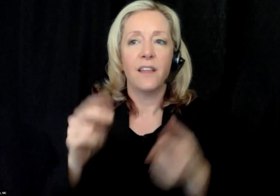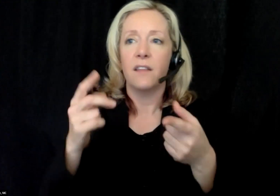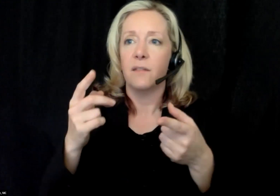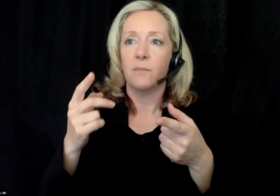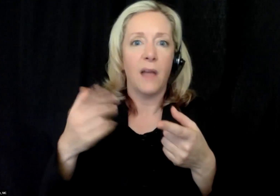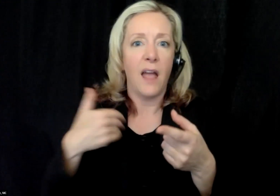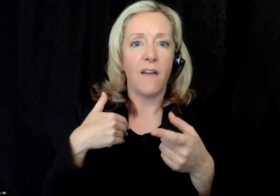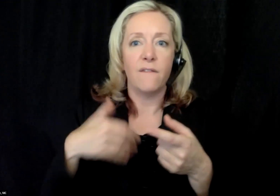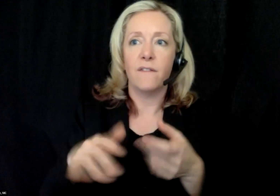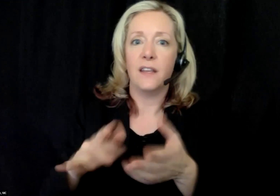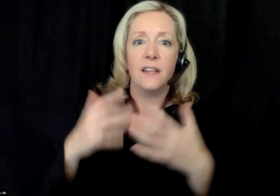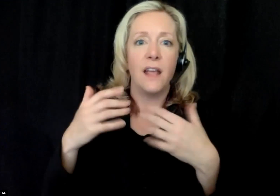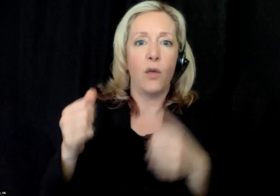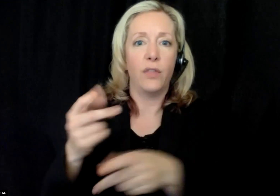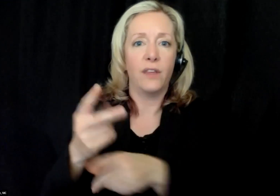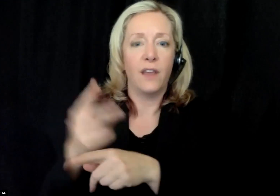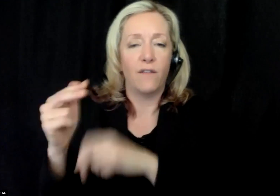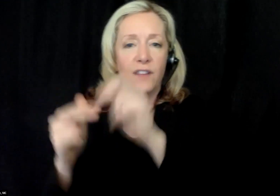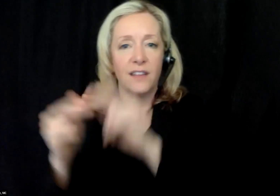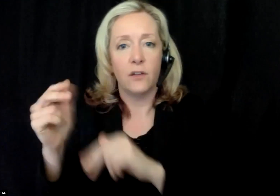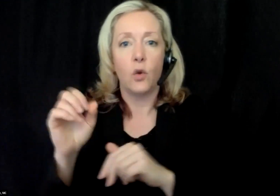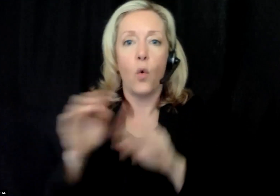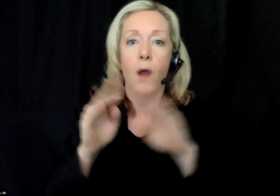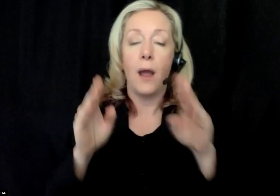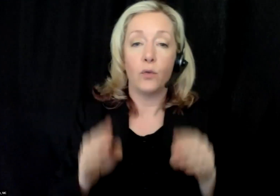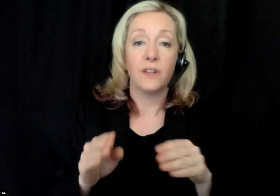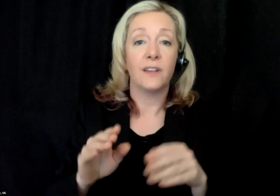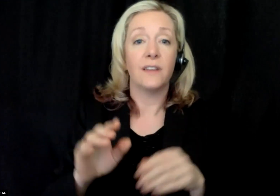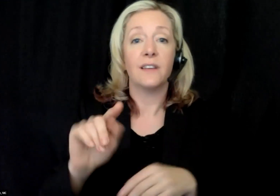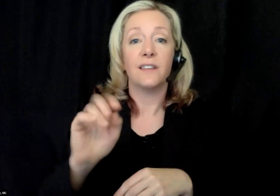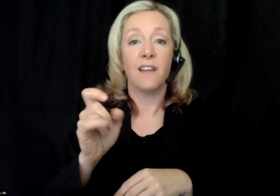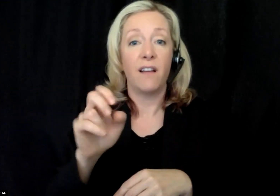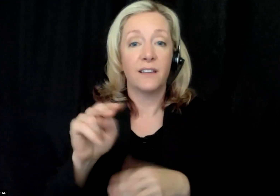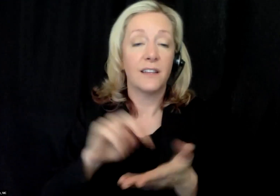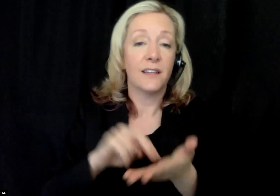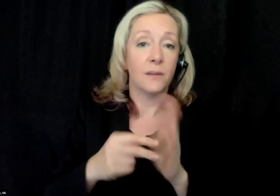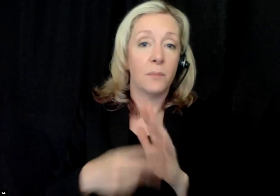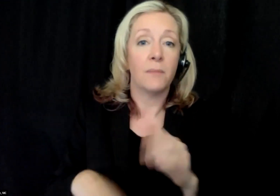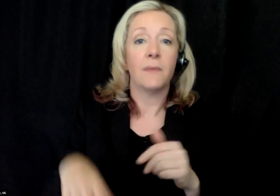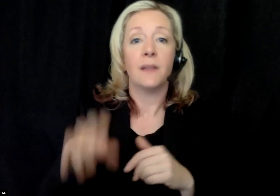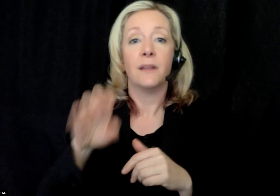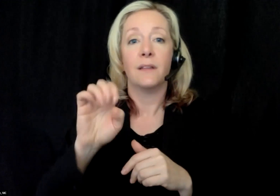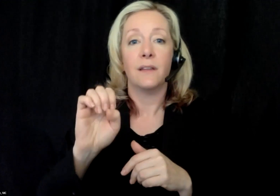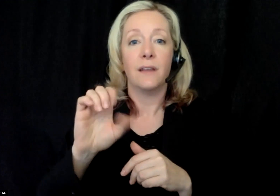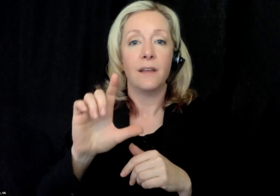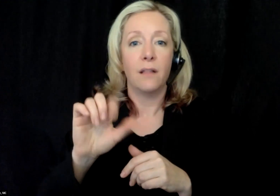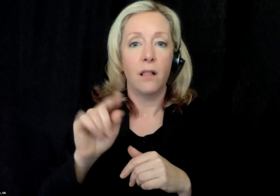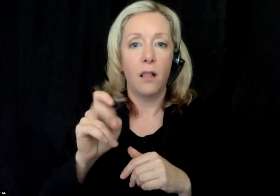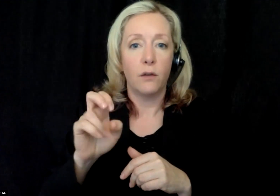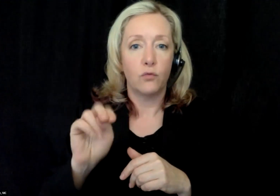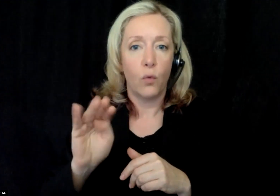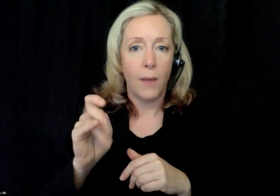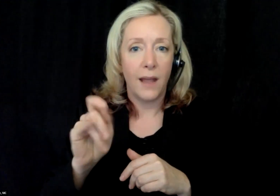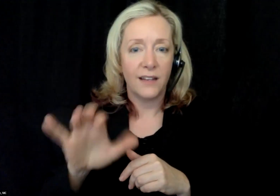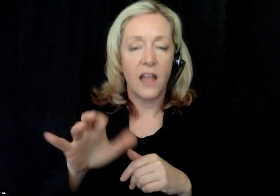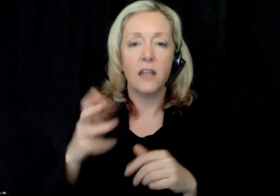mentioned previously, these toxins in the form of electromagnetic smog and fragrance chemicals that have a devastating neurological and